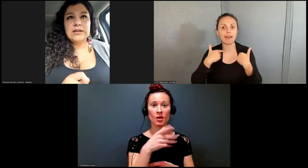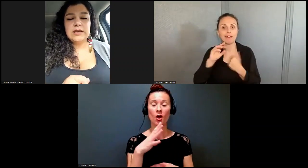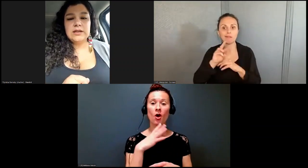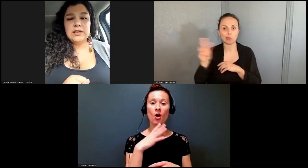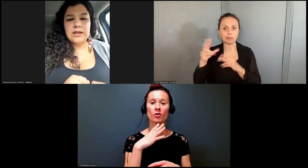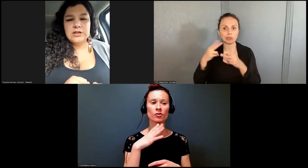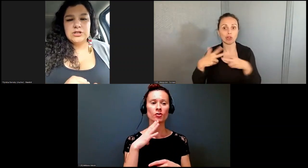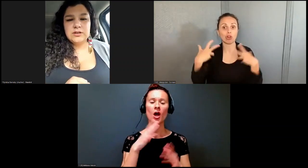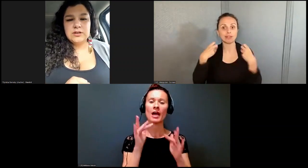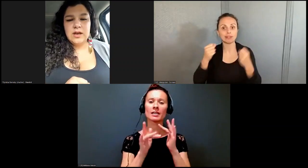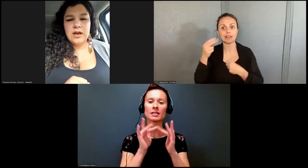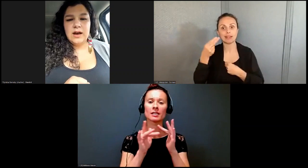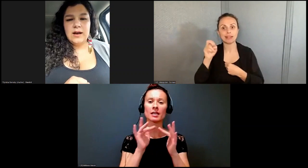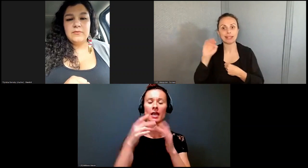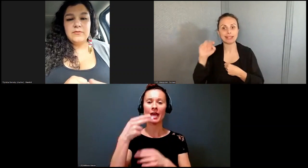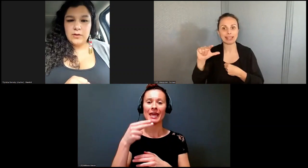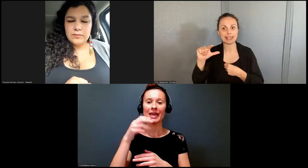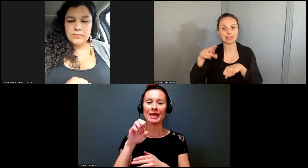called